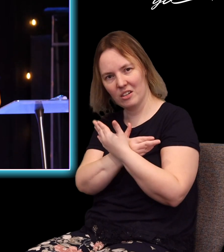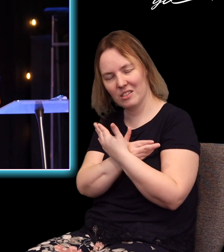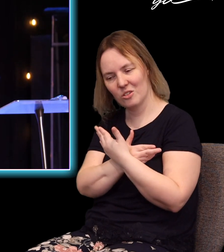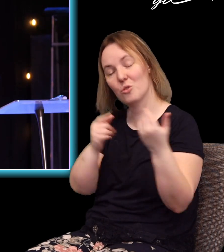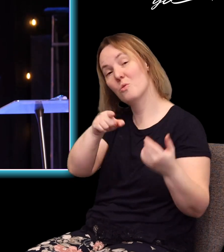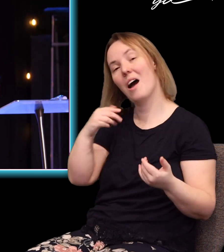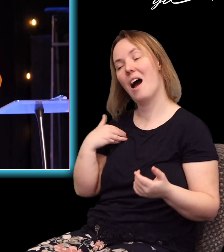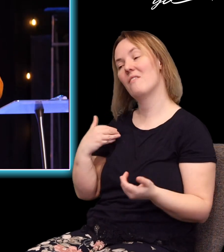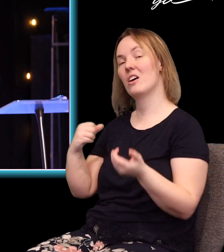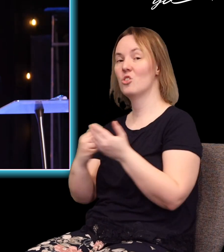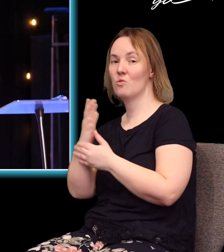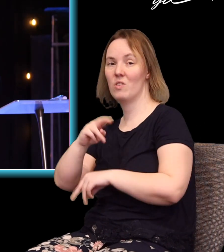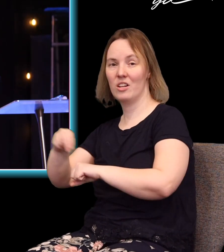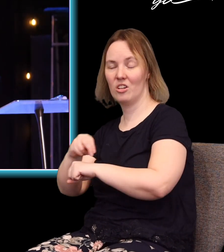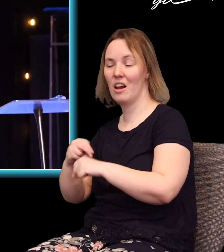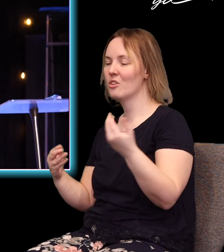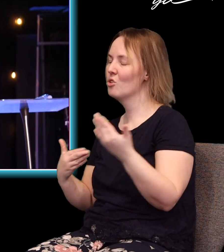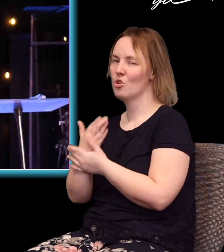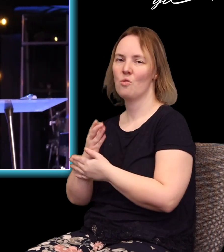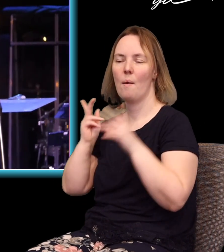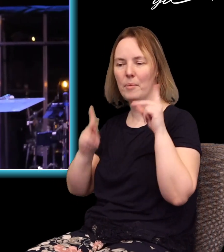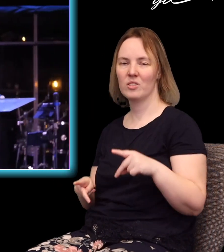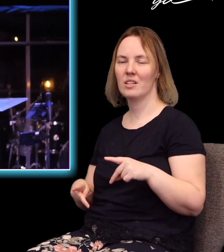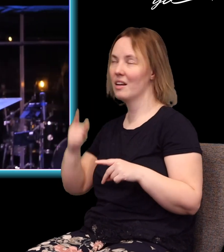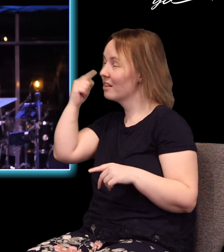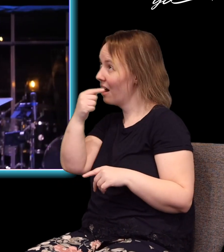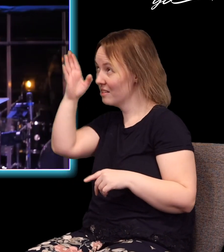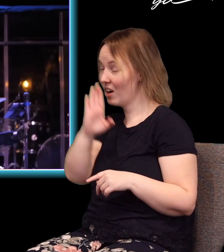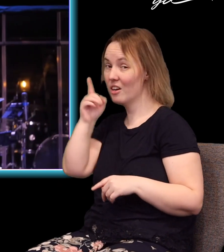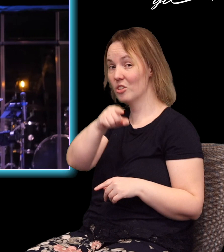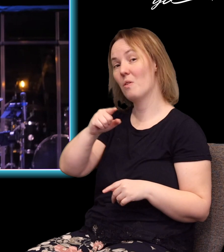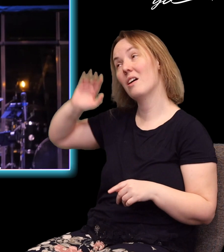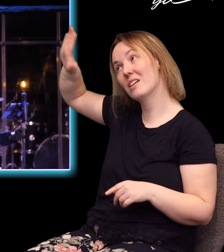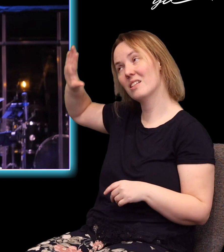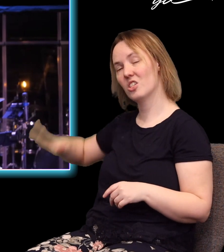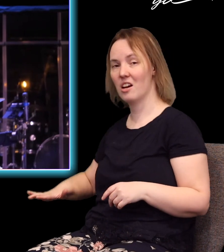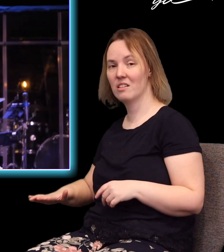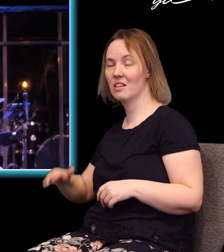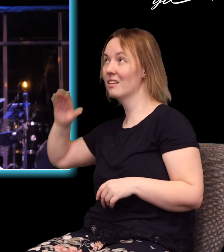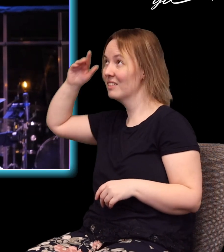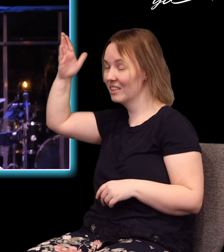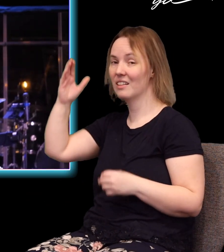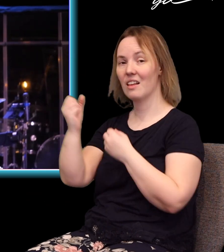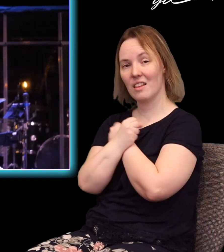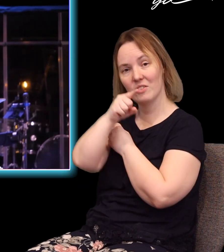a new nature. You're a brand new person. And in the eyes of God, you are his child and he loves